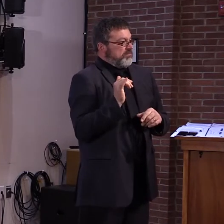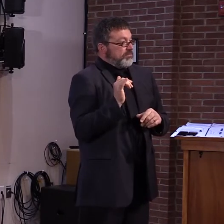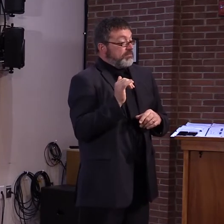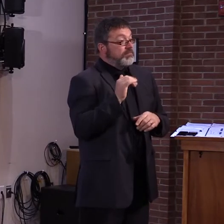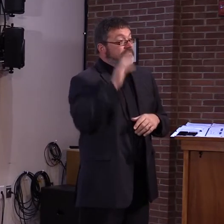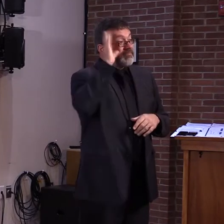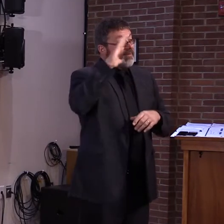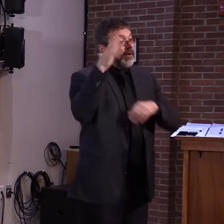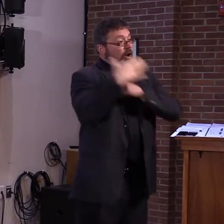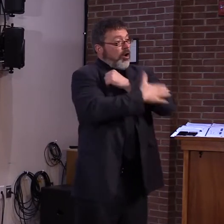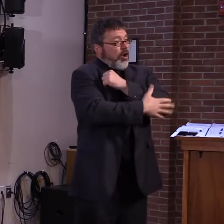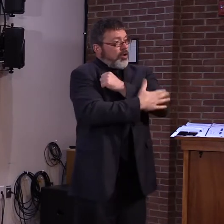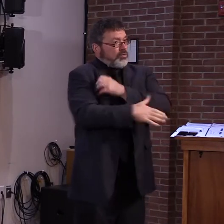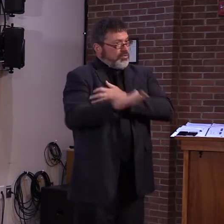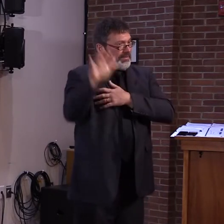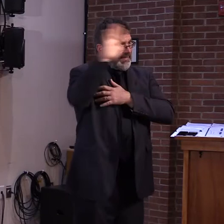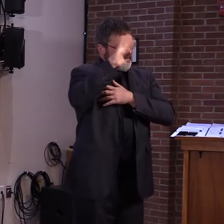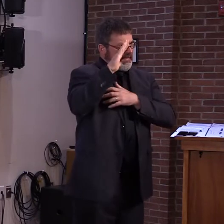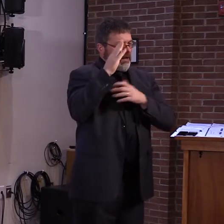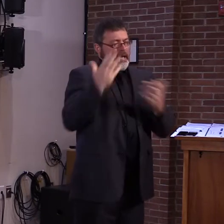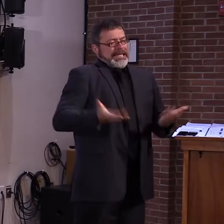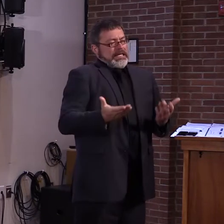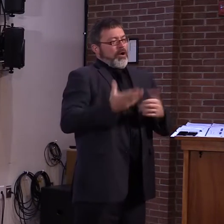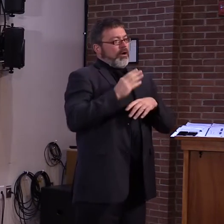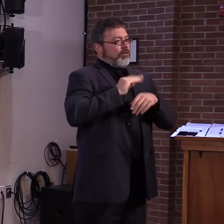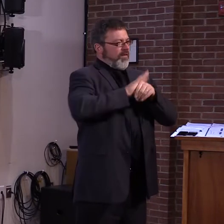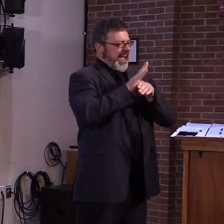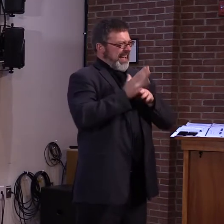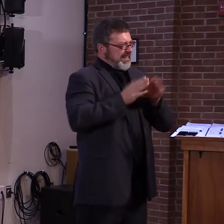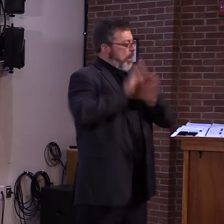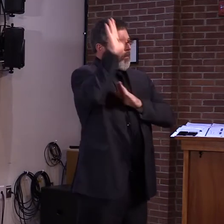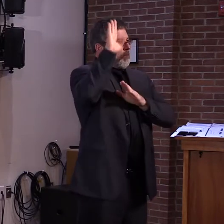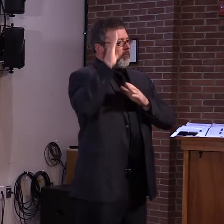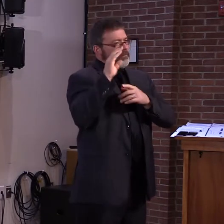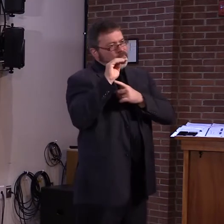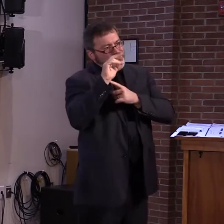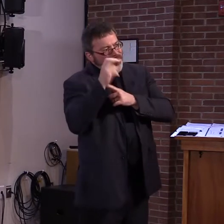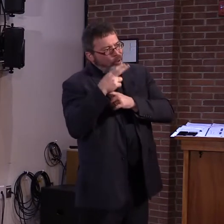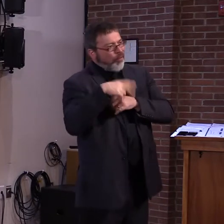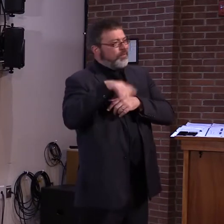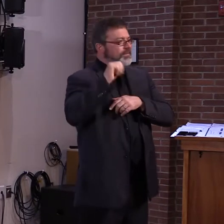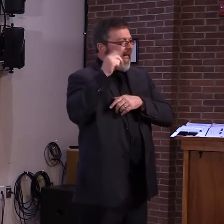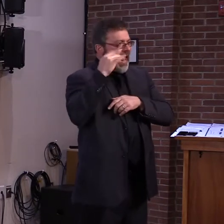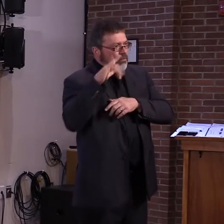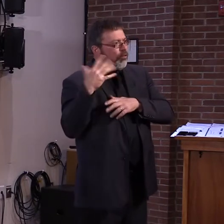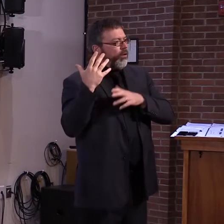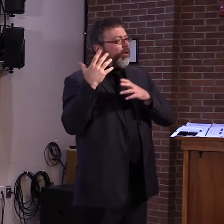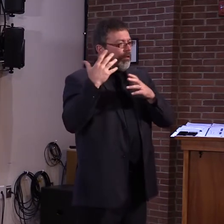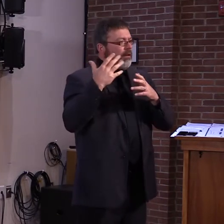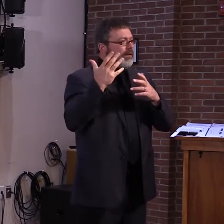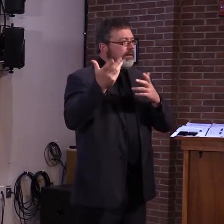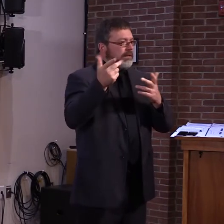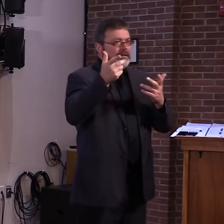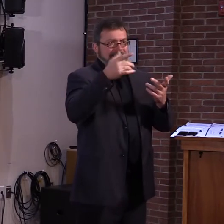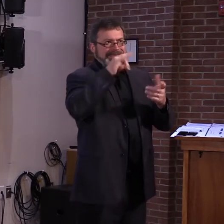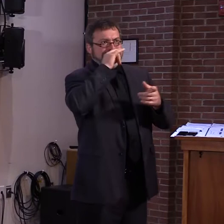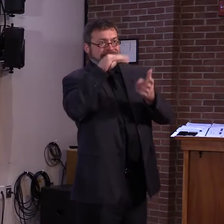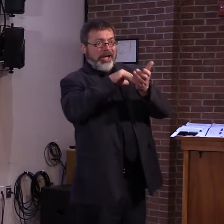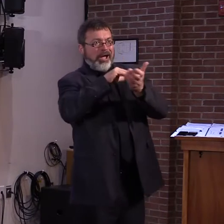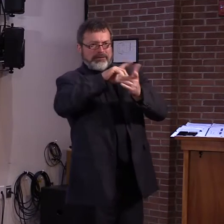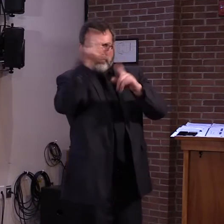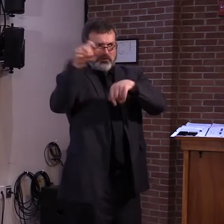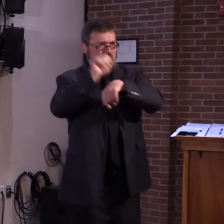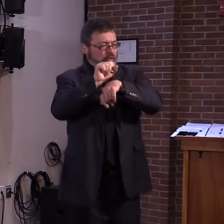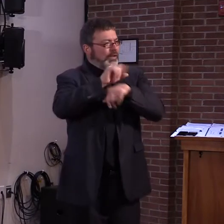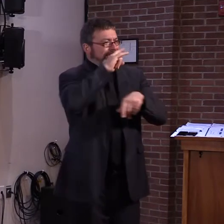during the height of the pandemic. May not have kids, but we paid for the infrastructure to stay in place so that when we opened